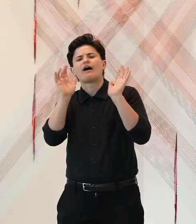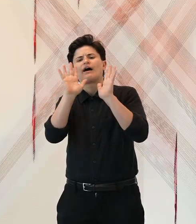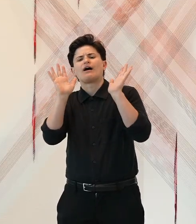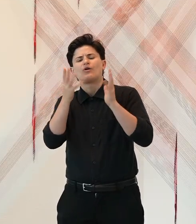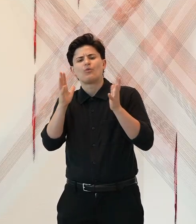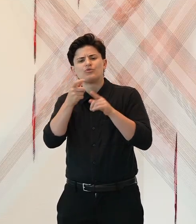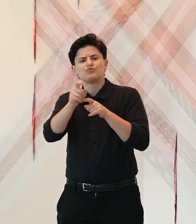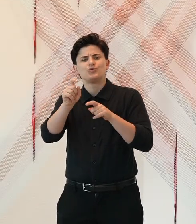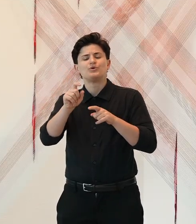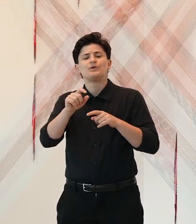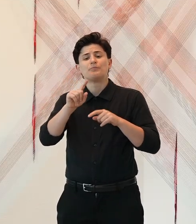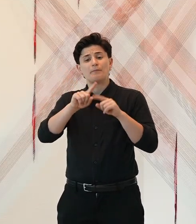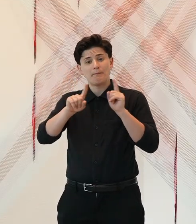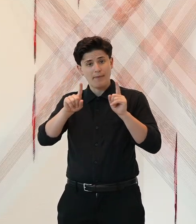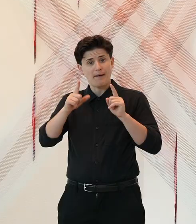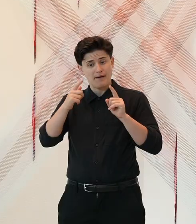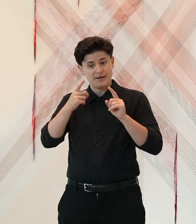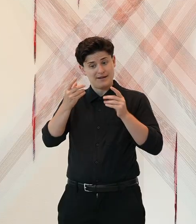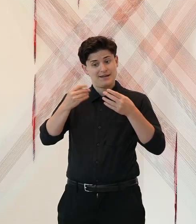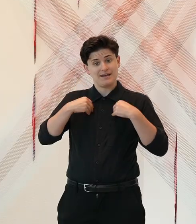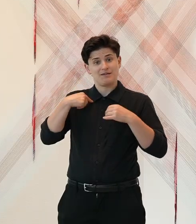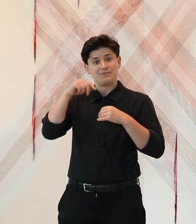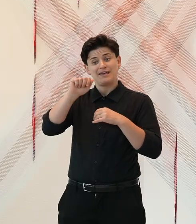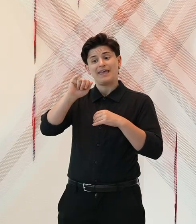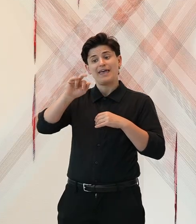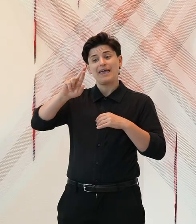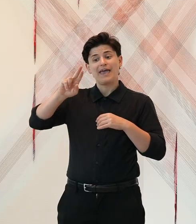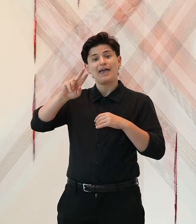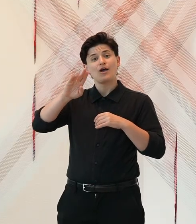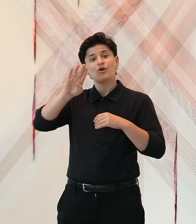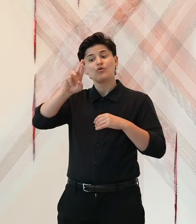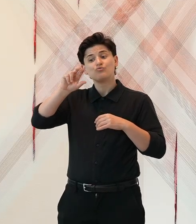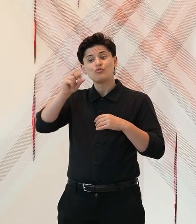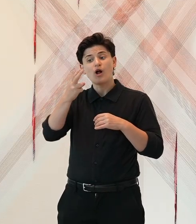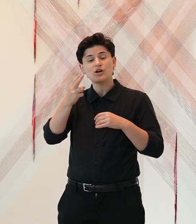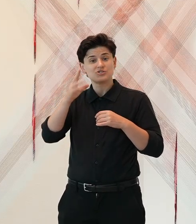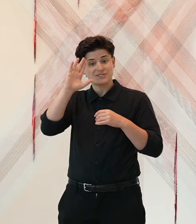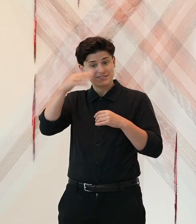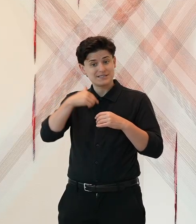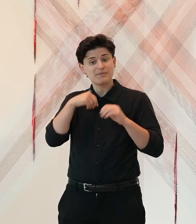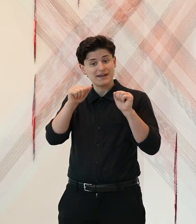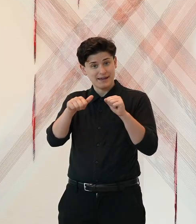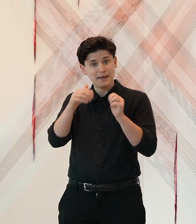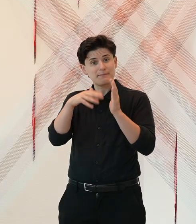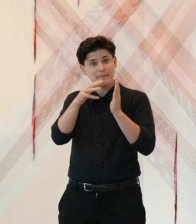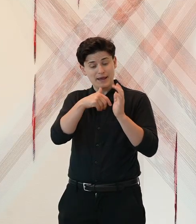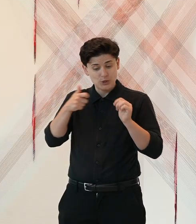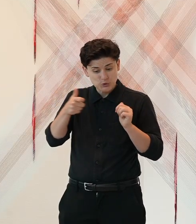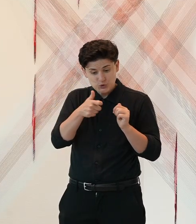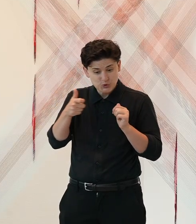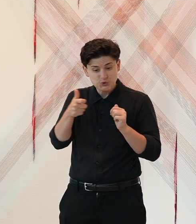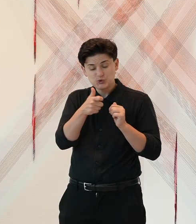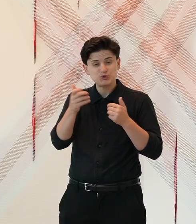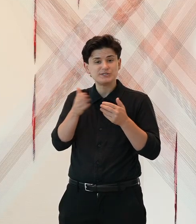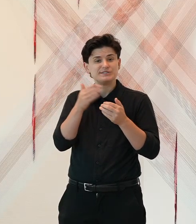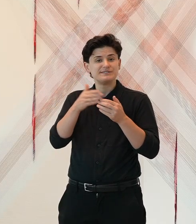do good. But give me an airbrush, and it turned out I did a lot of good painting with it.